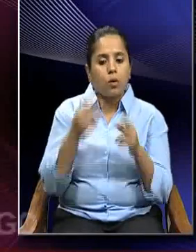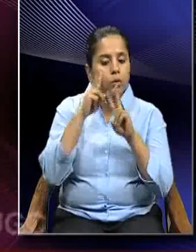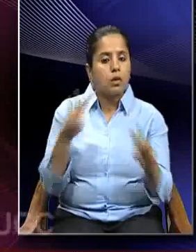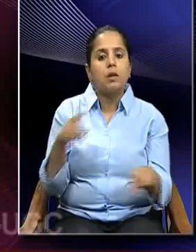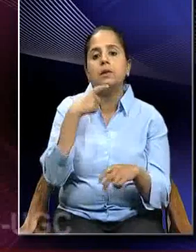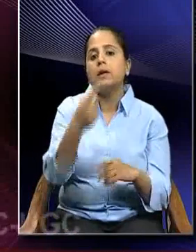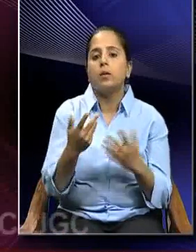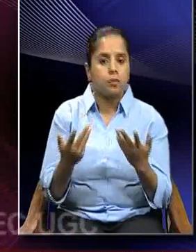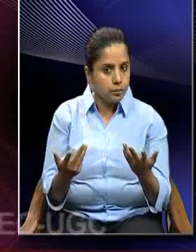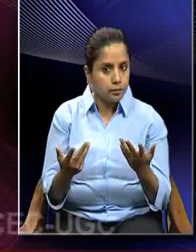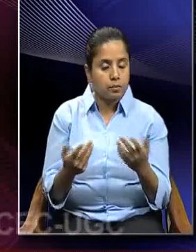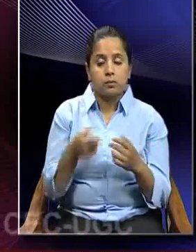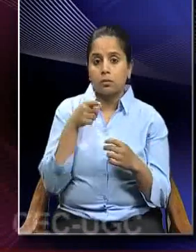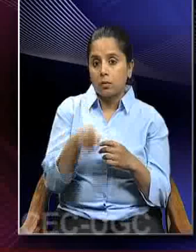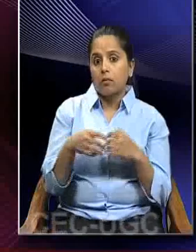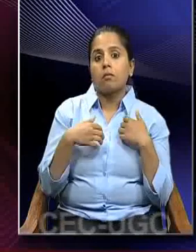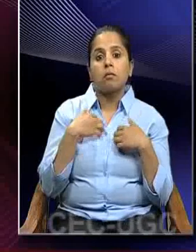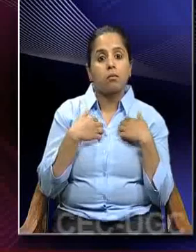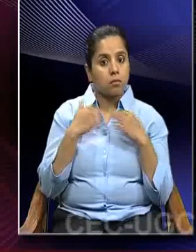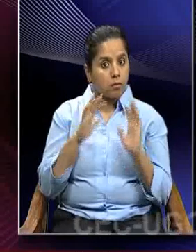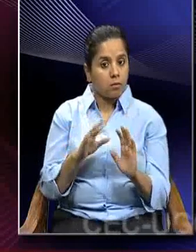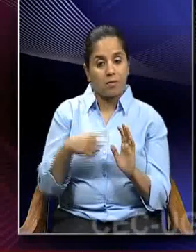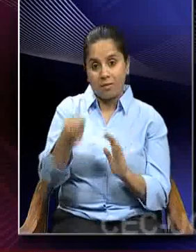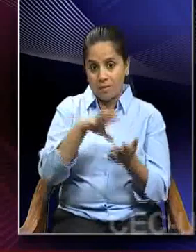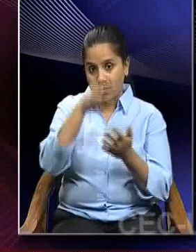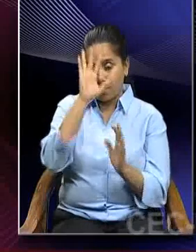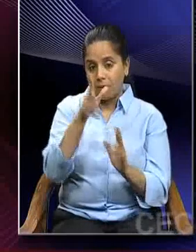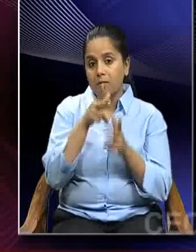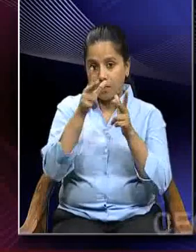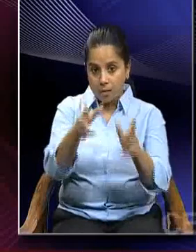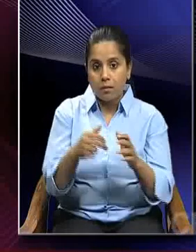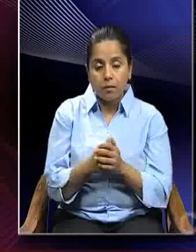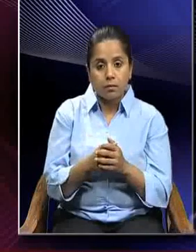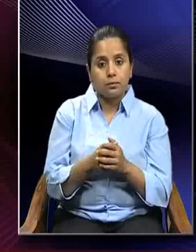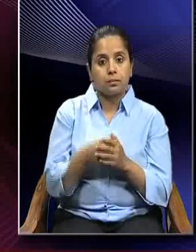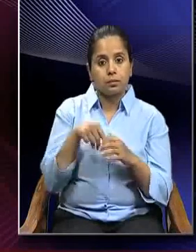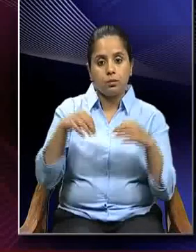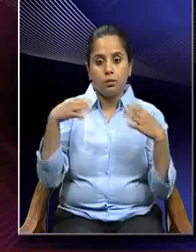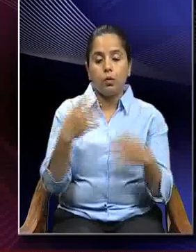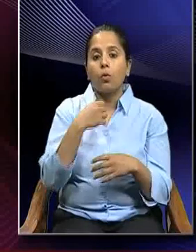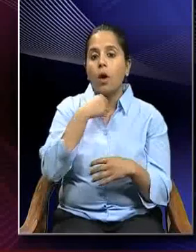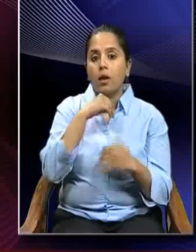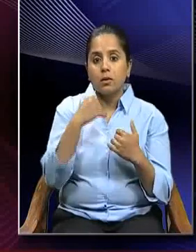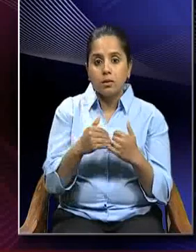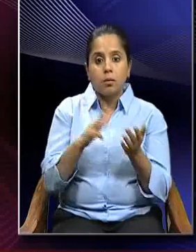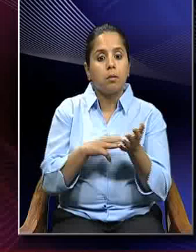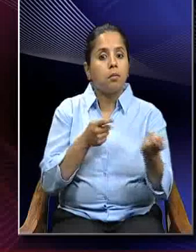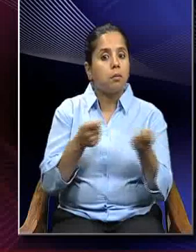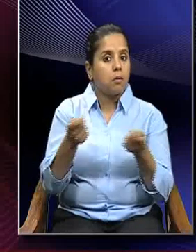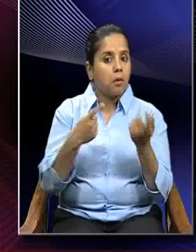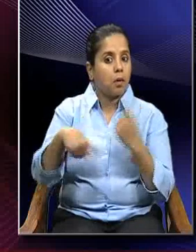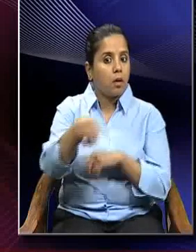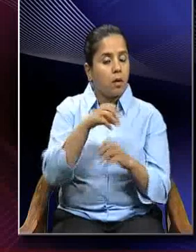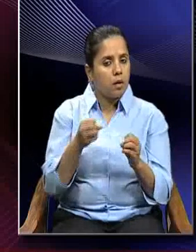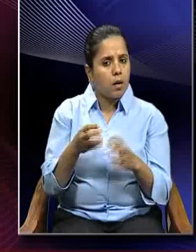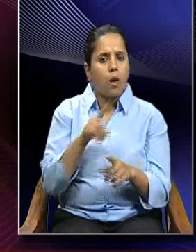saying. It is very much interesting, my dear learners, that new age management literature, it has started